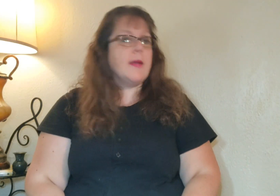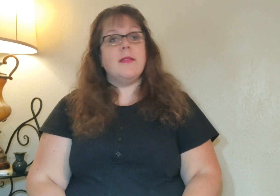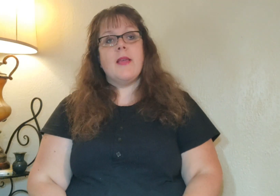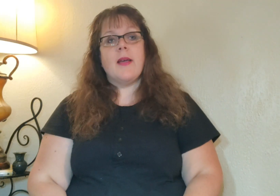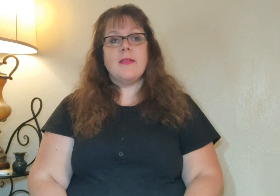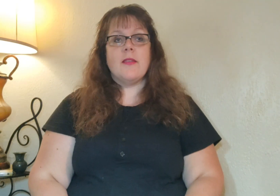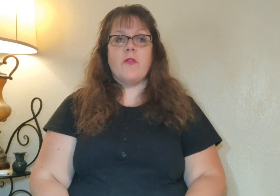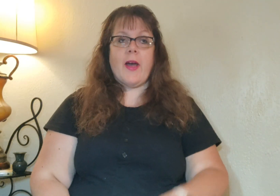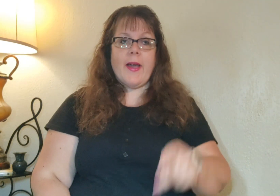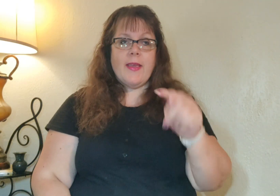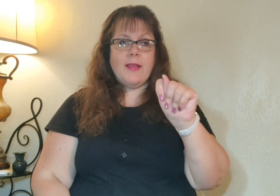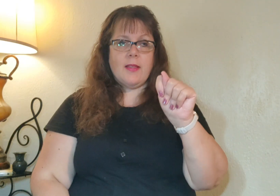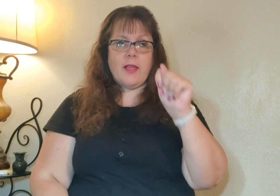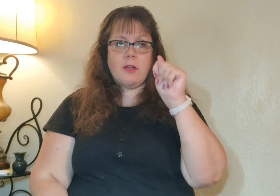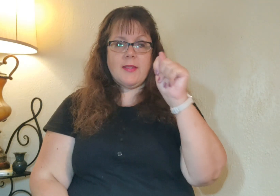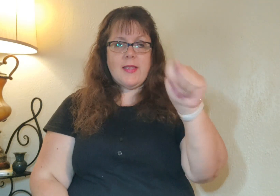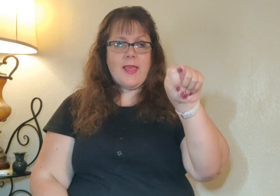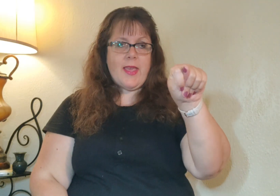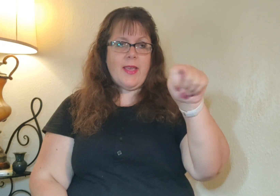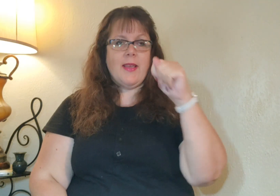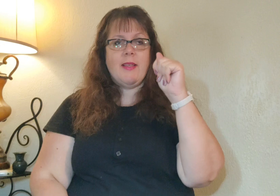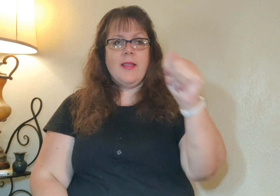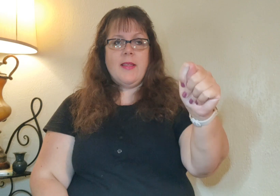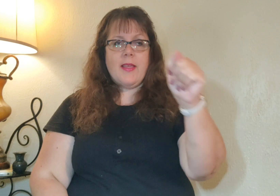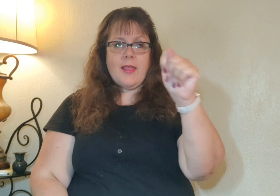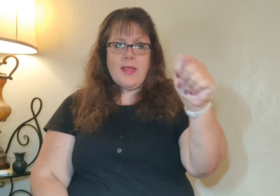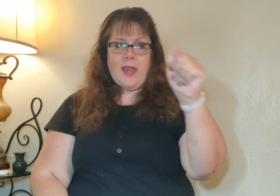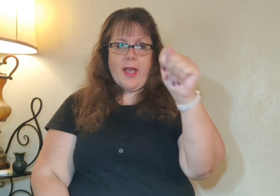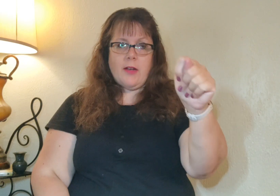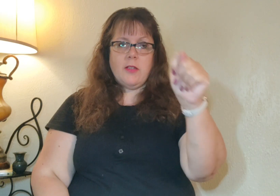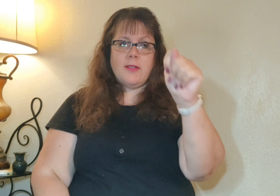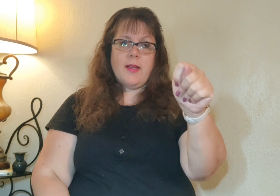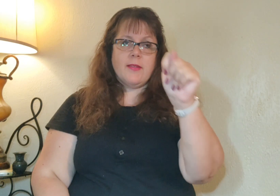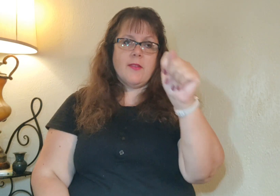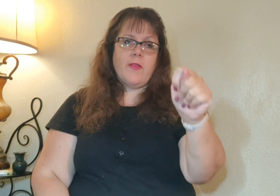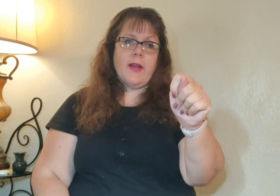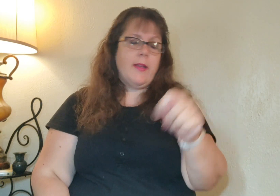In testify, the letter T, in out, you testify.